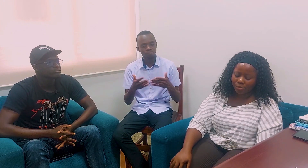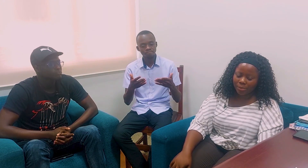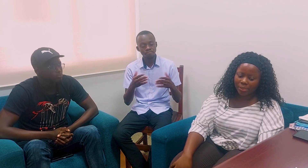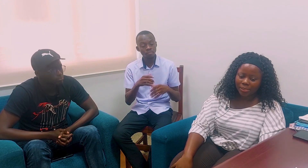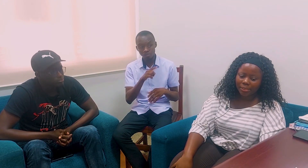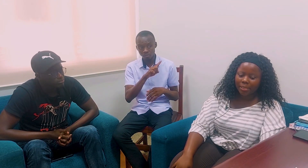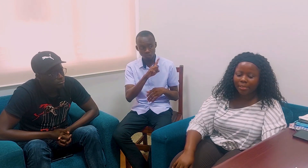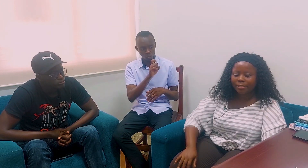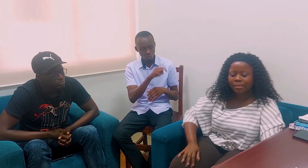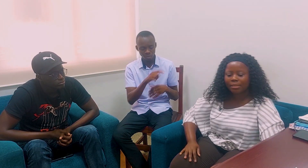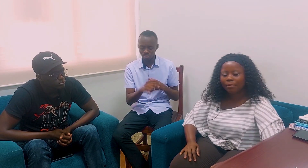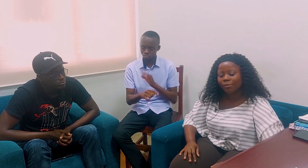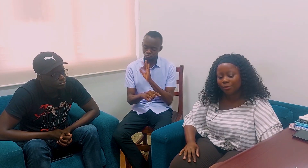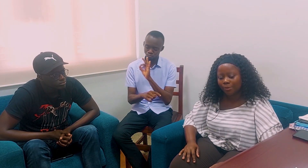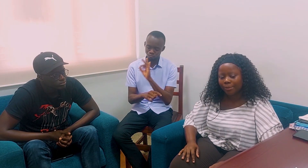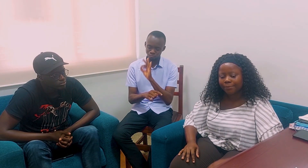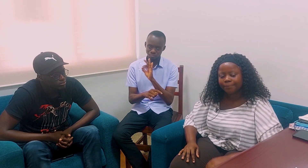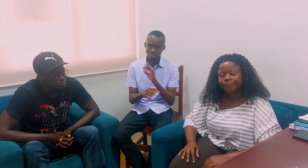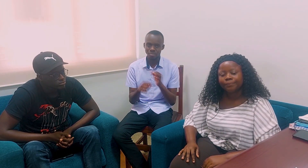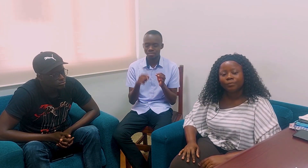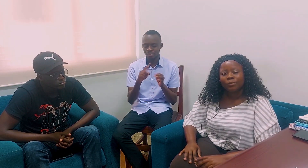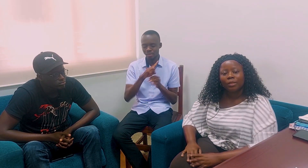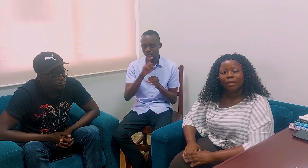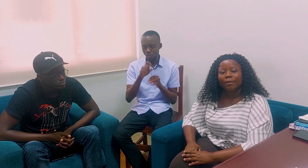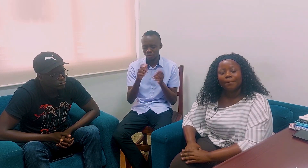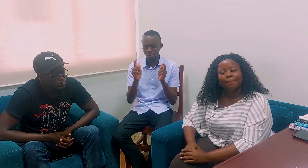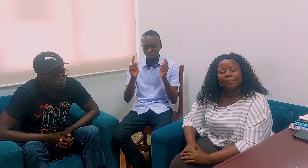a good question, and it's a broad one.